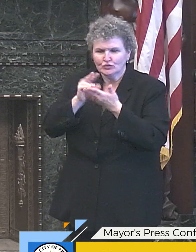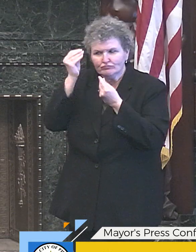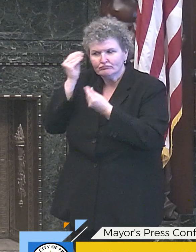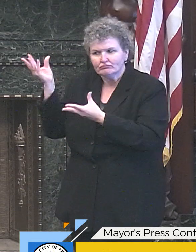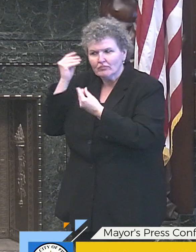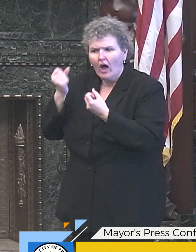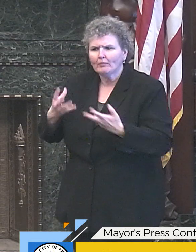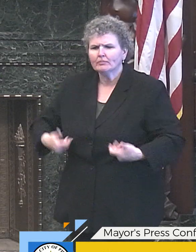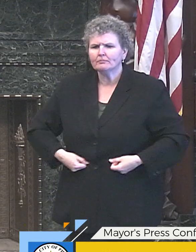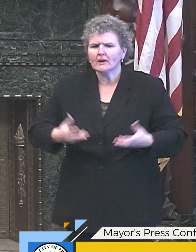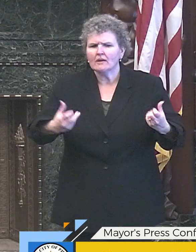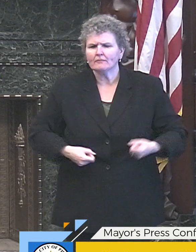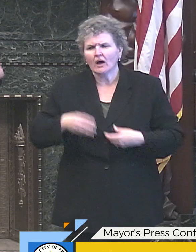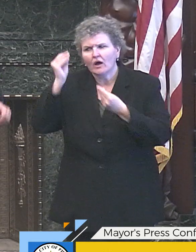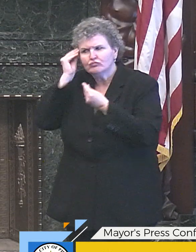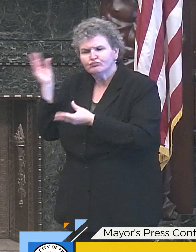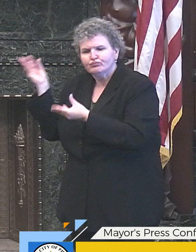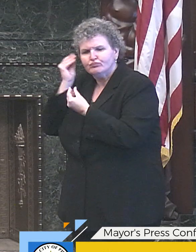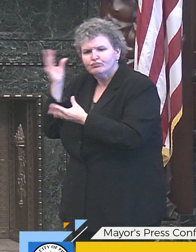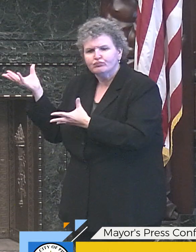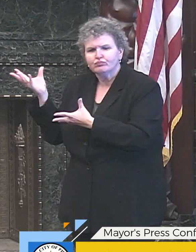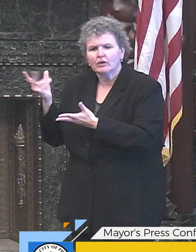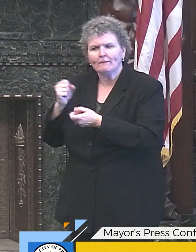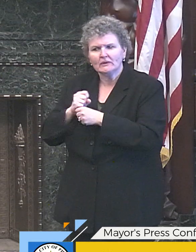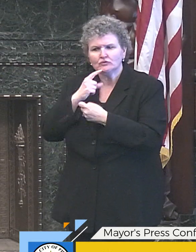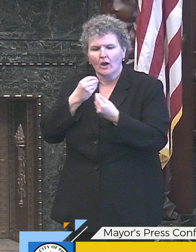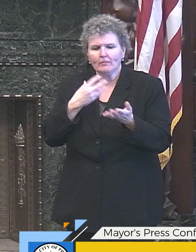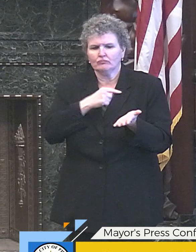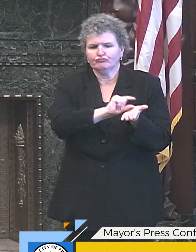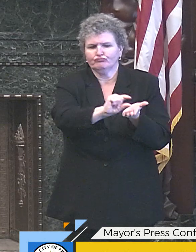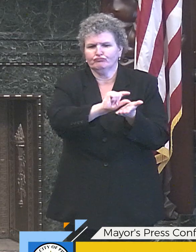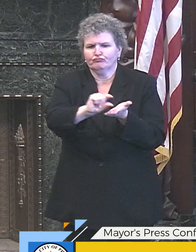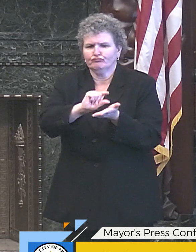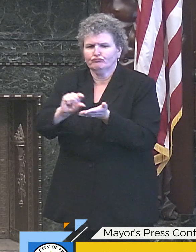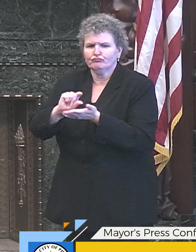has been spent and on what. Thank you.